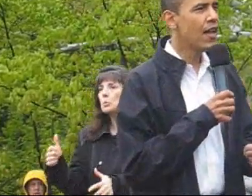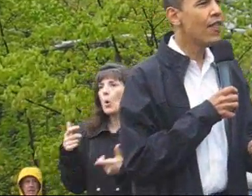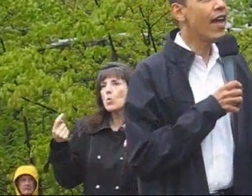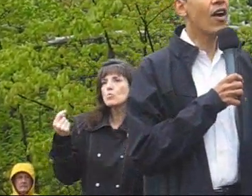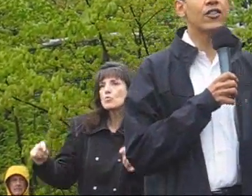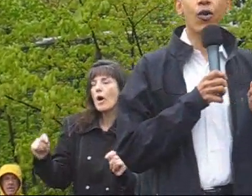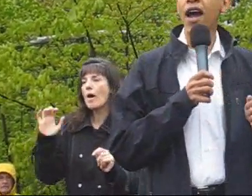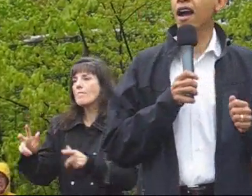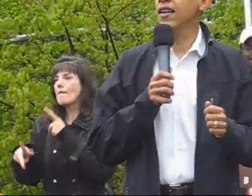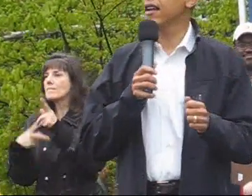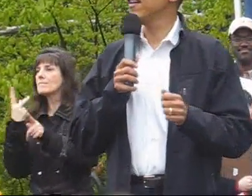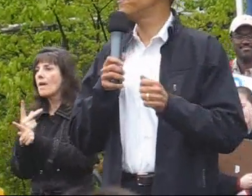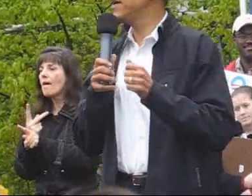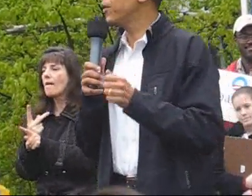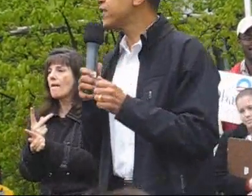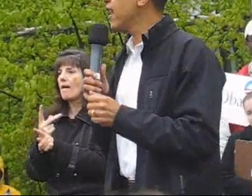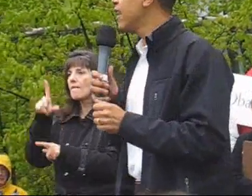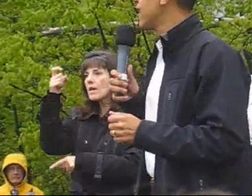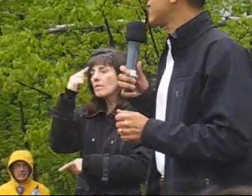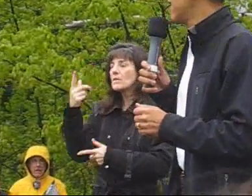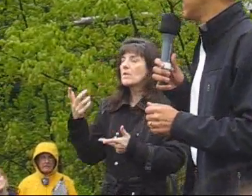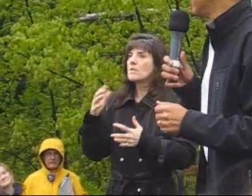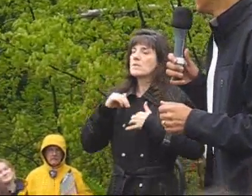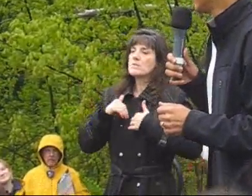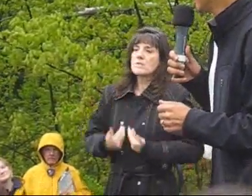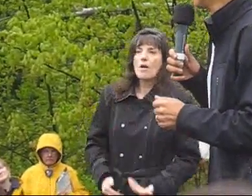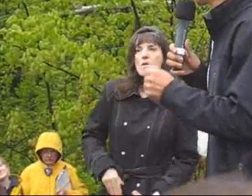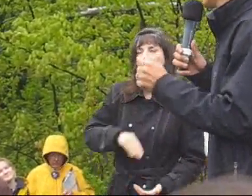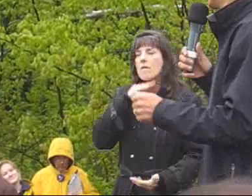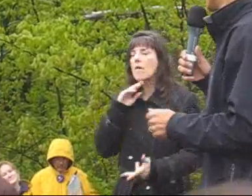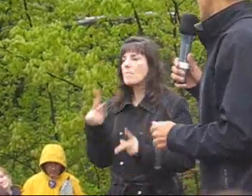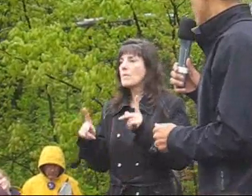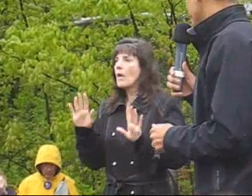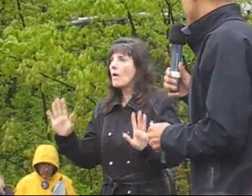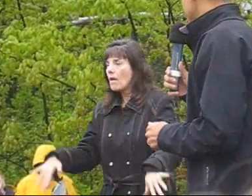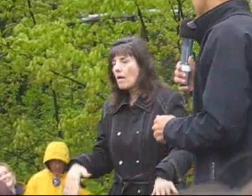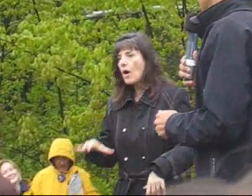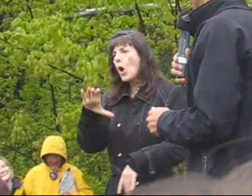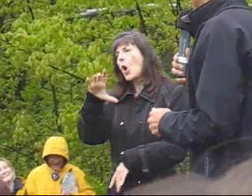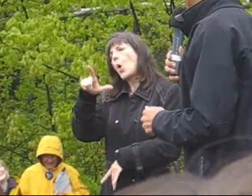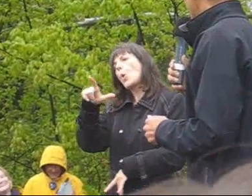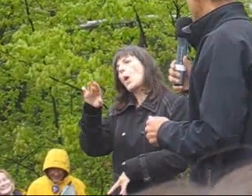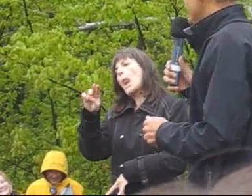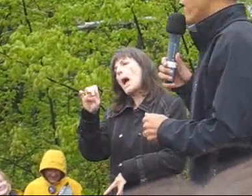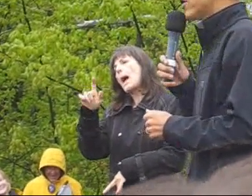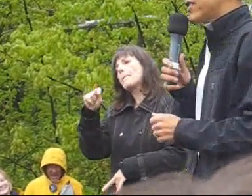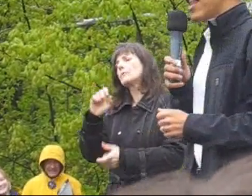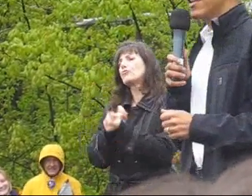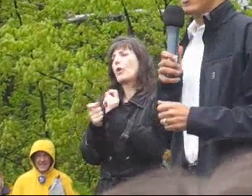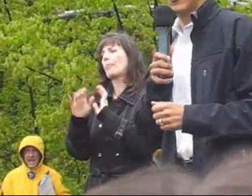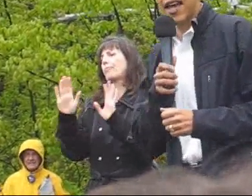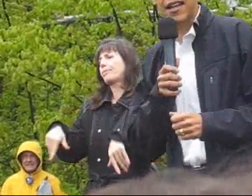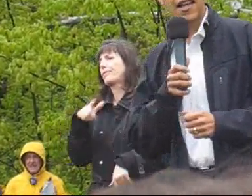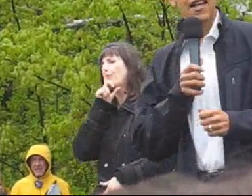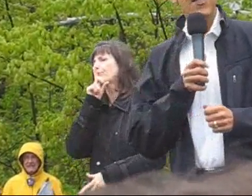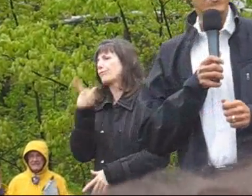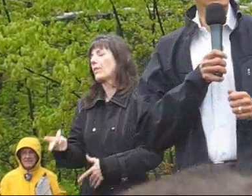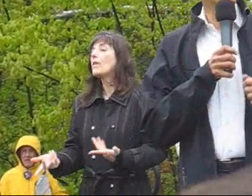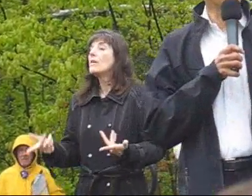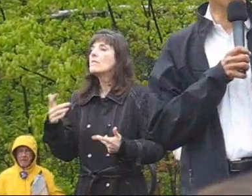government. They are tired of people telling us that climate change is a hoax. They're tired of folks telling us